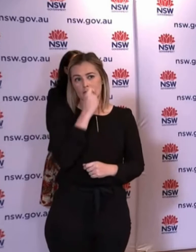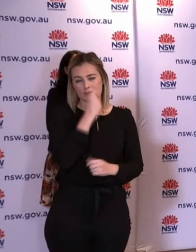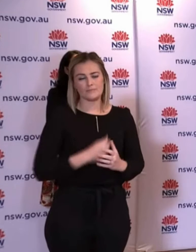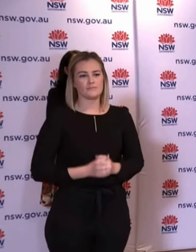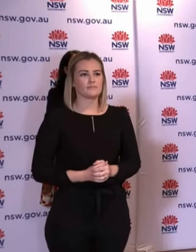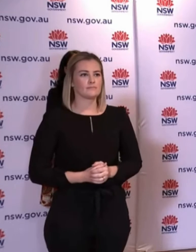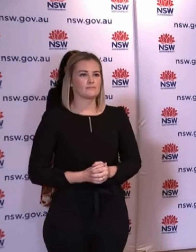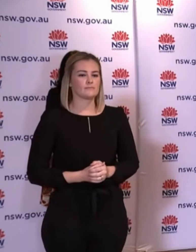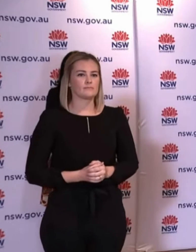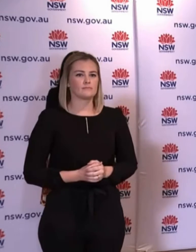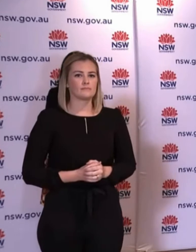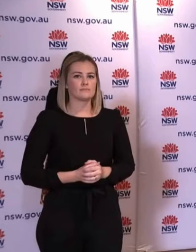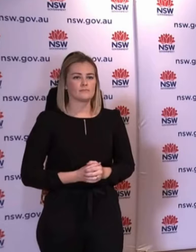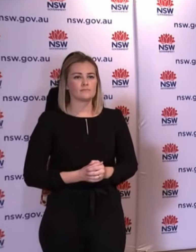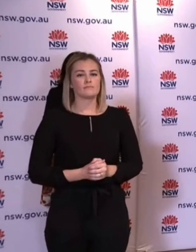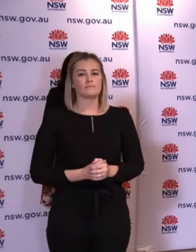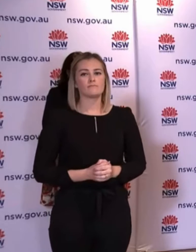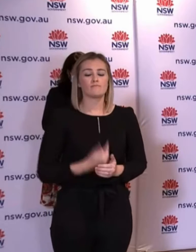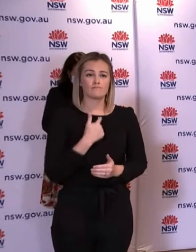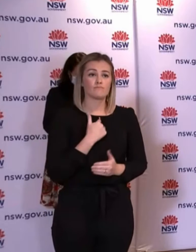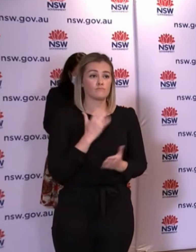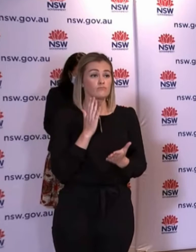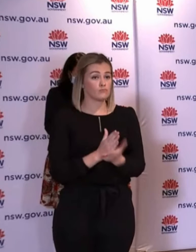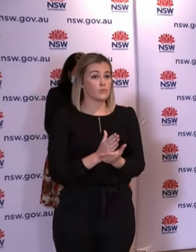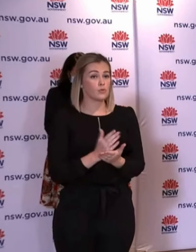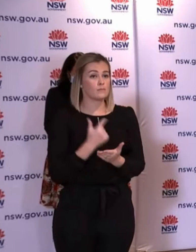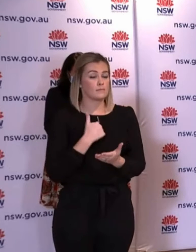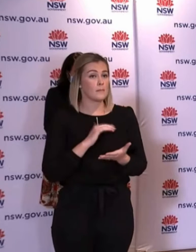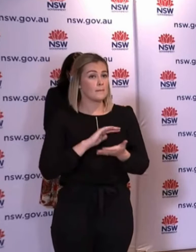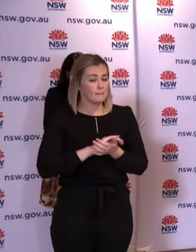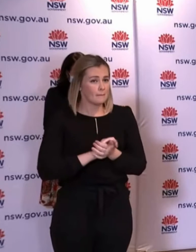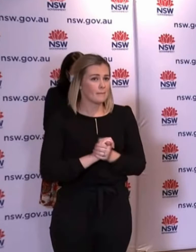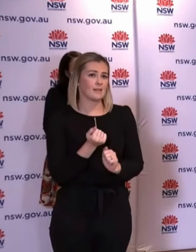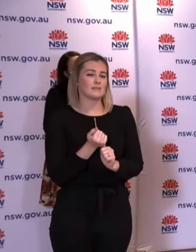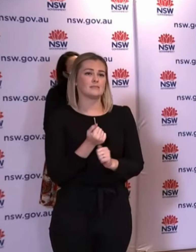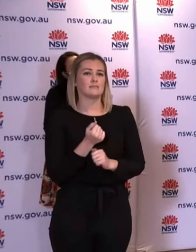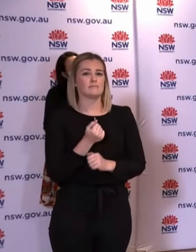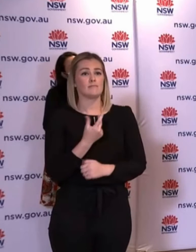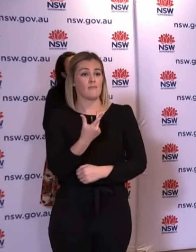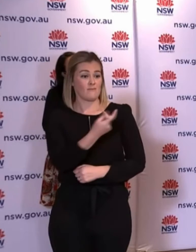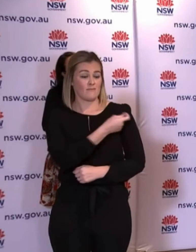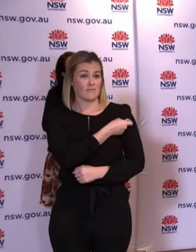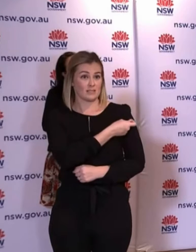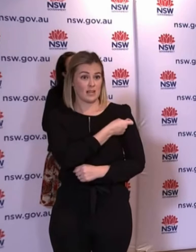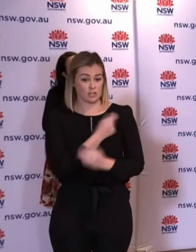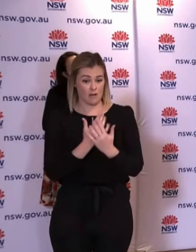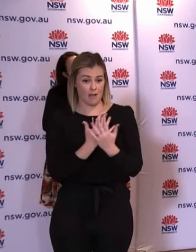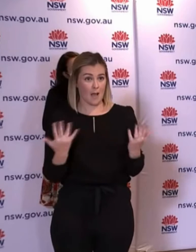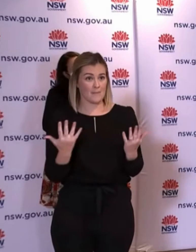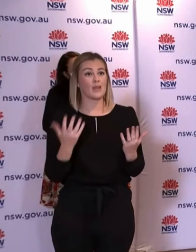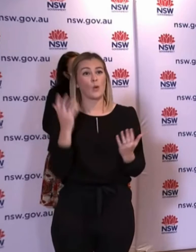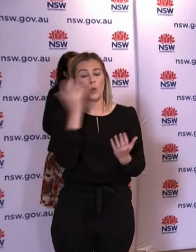I am pleased, very pleased, that the vaccination rate in New South Wales is now